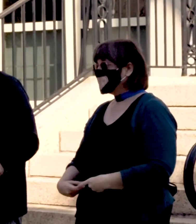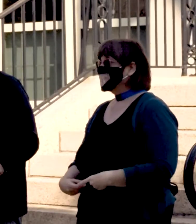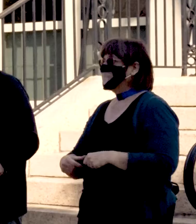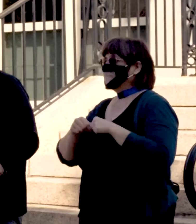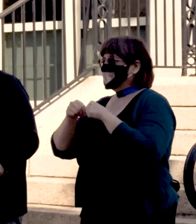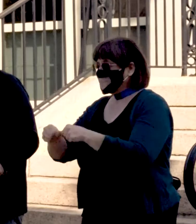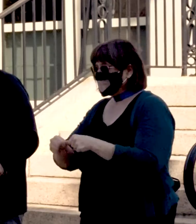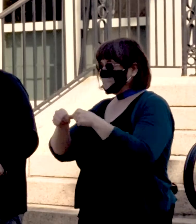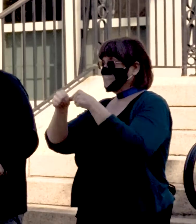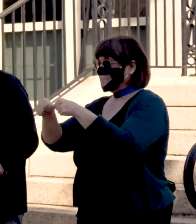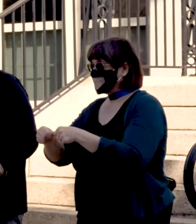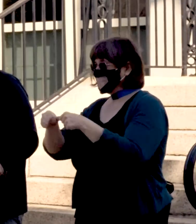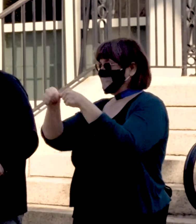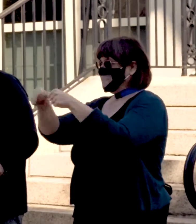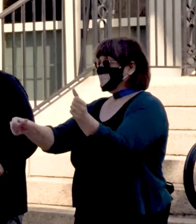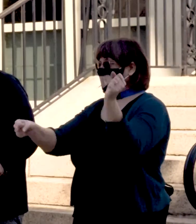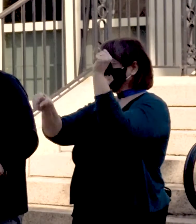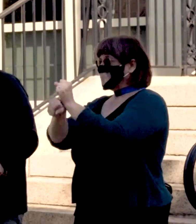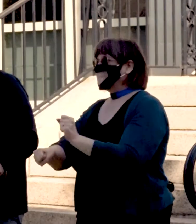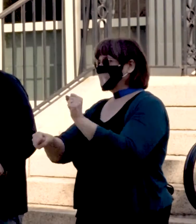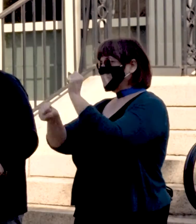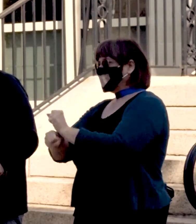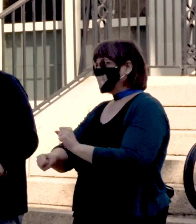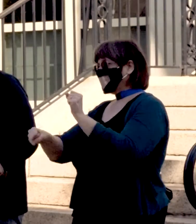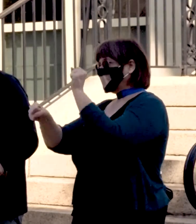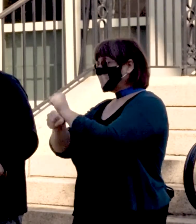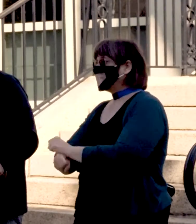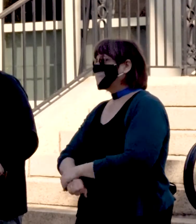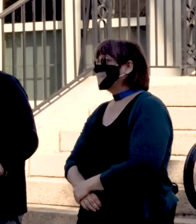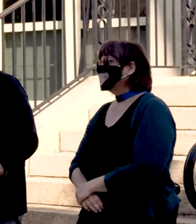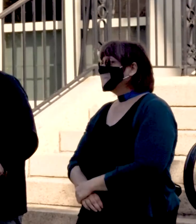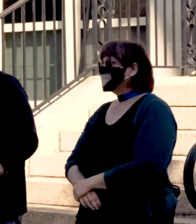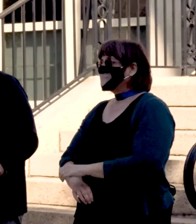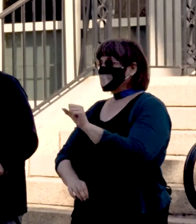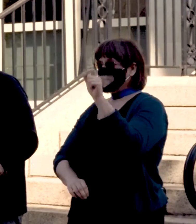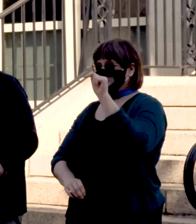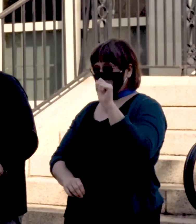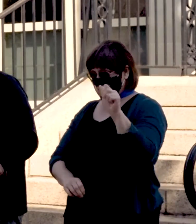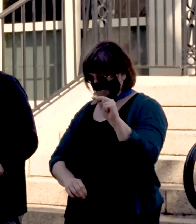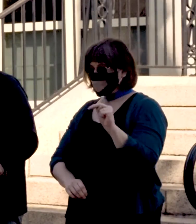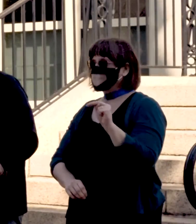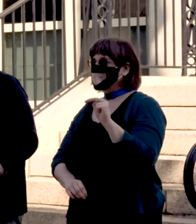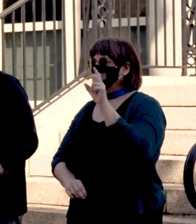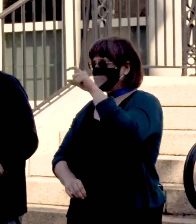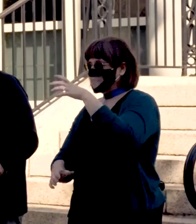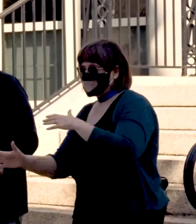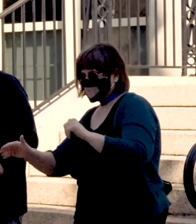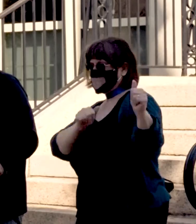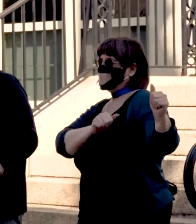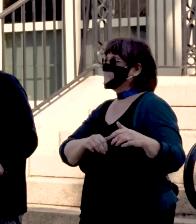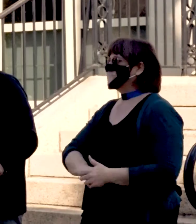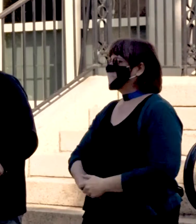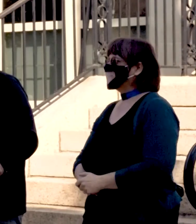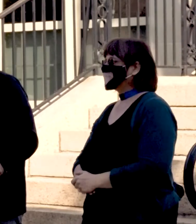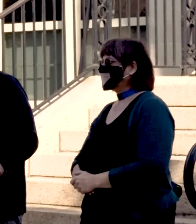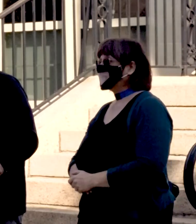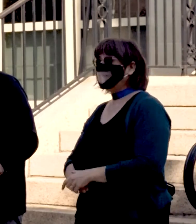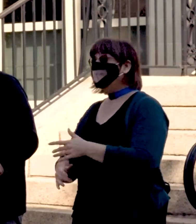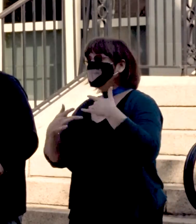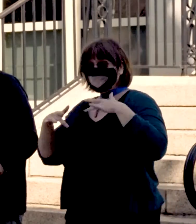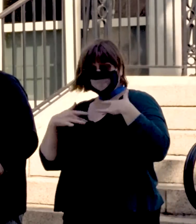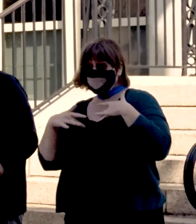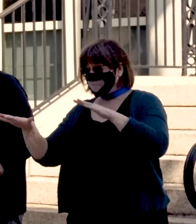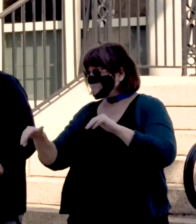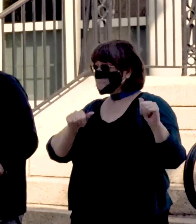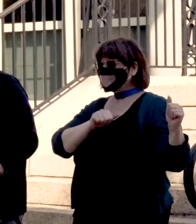constant work. So we get out that day, Stan comes over to us and says, come on guys, let's get out of here. And I just didn't want to